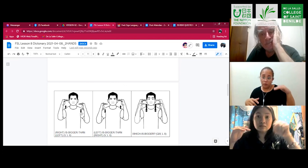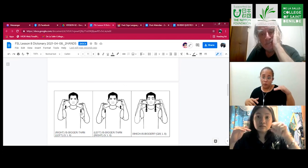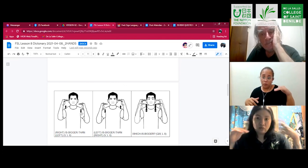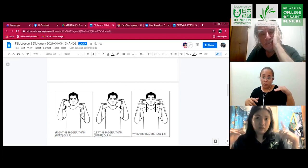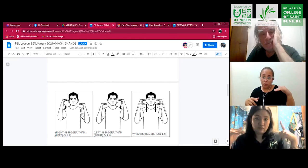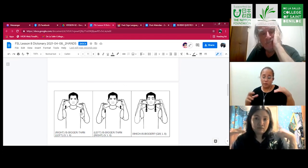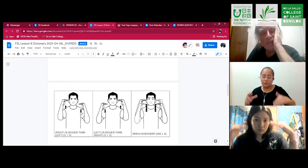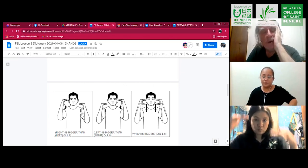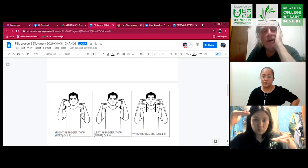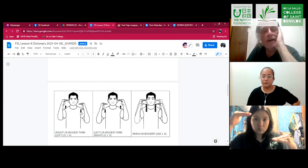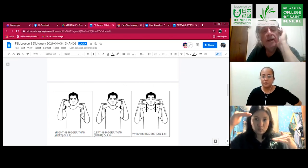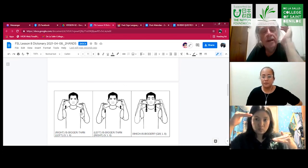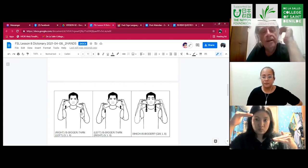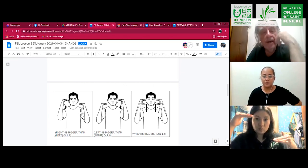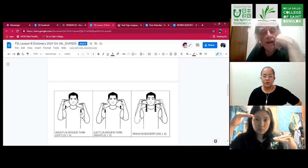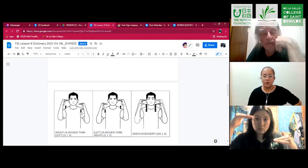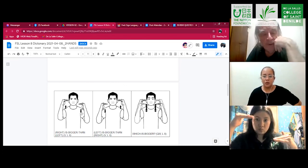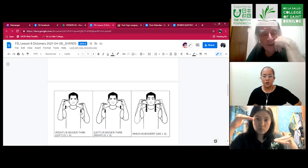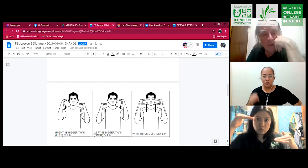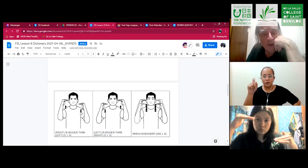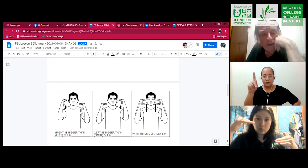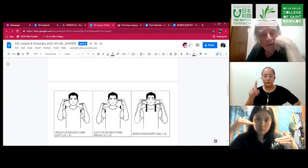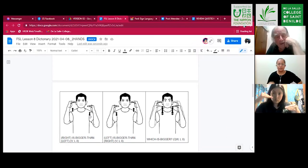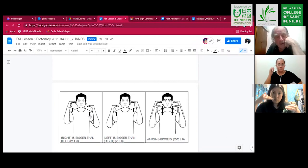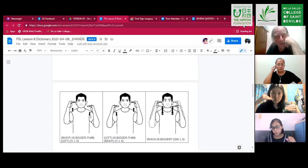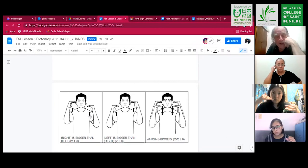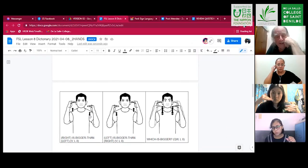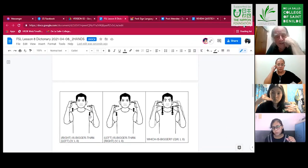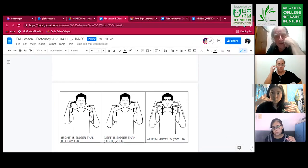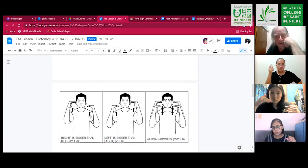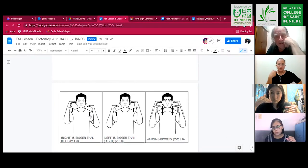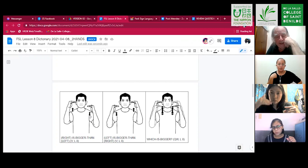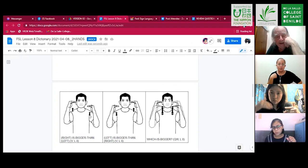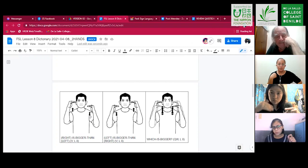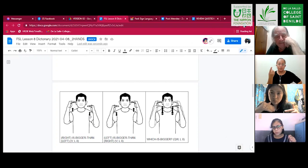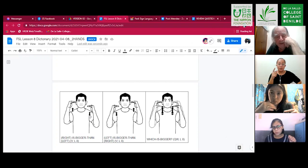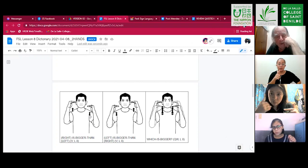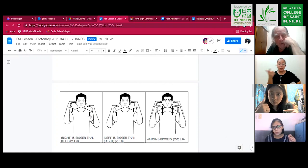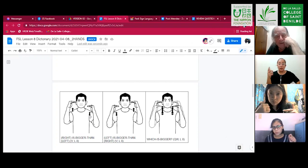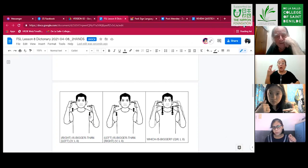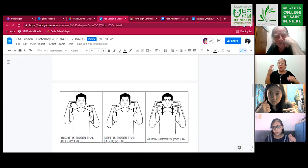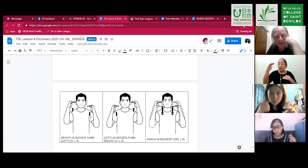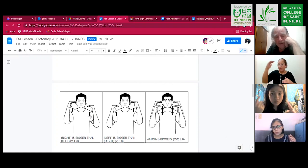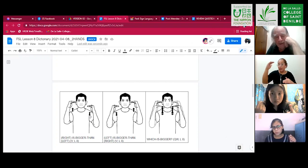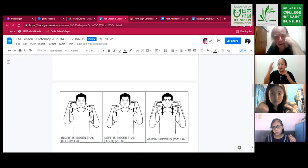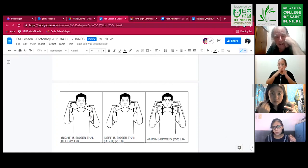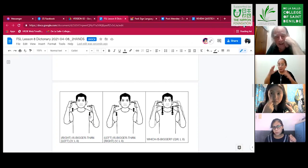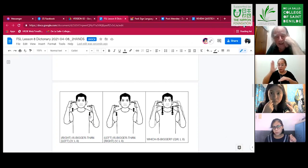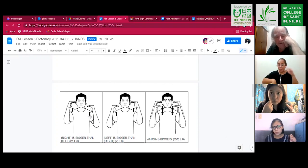Yes, sir. Okay, then I would put the order right is bigger than left, which is bigger, and left is